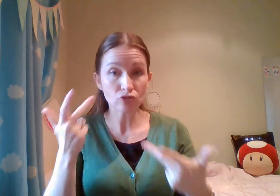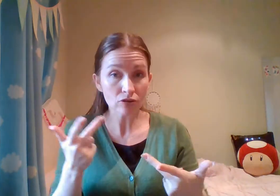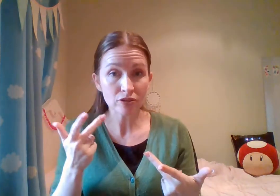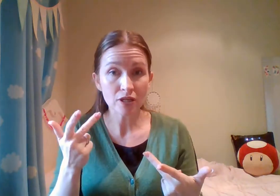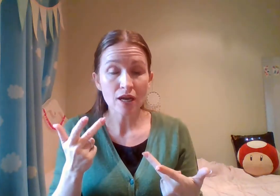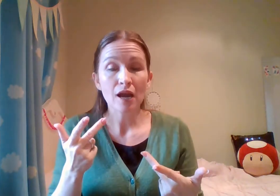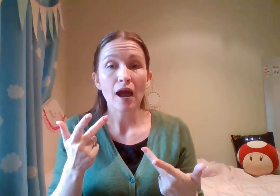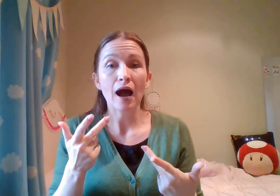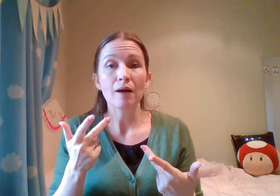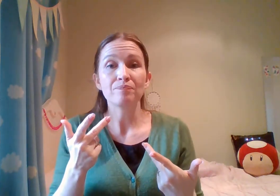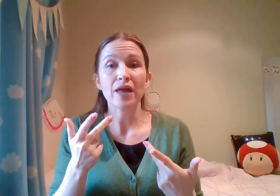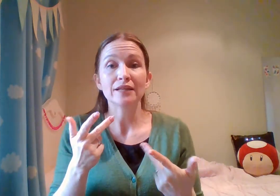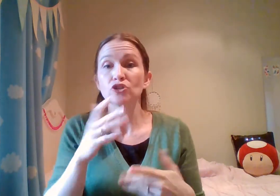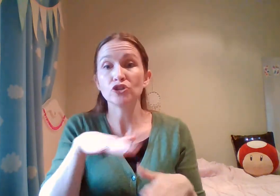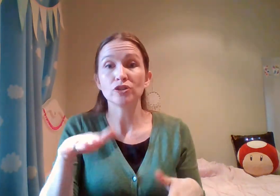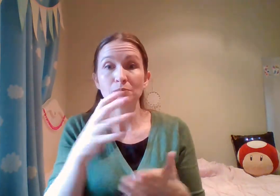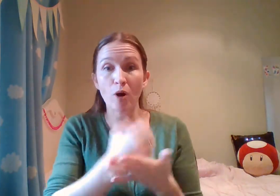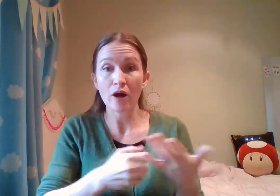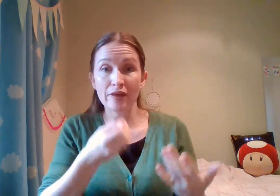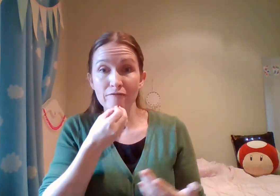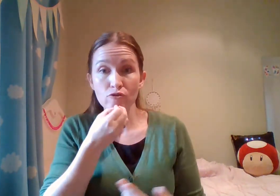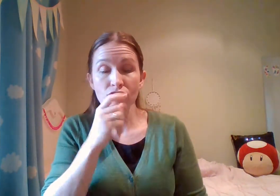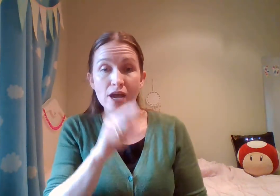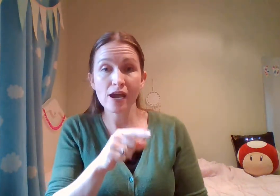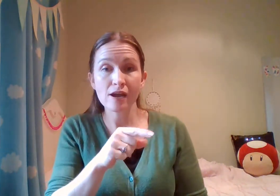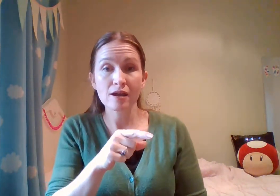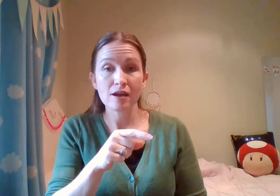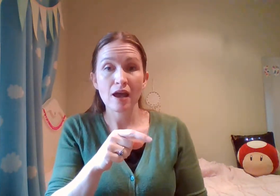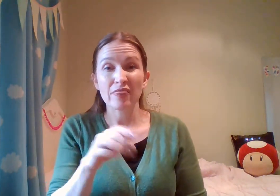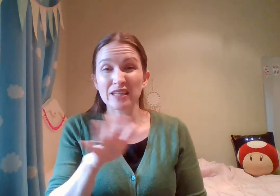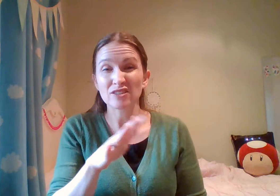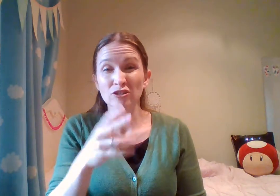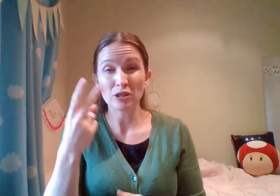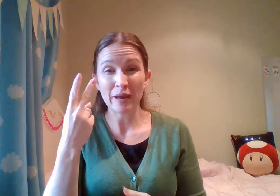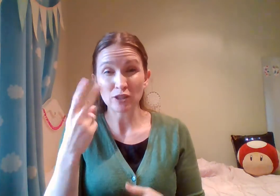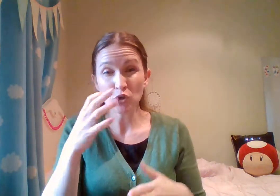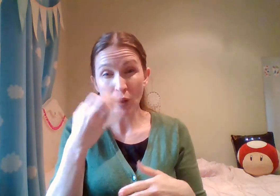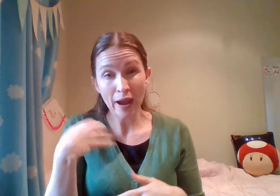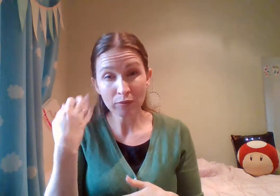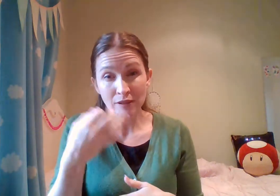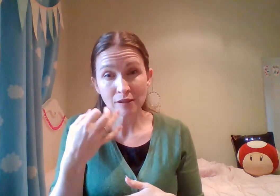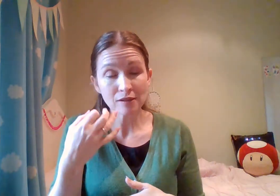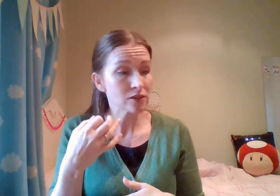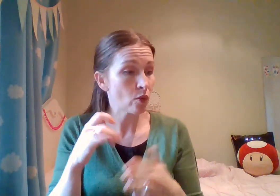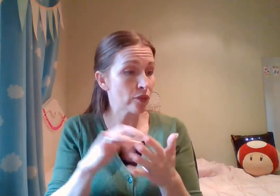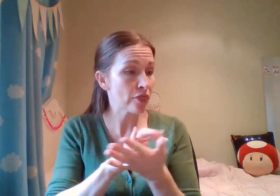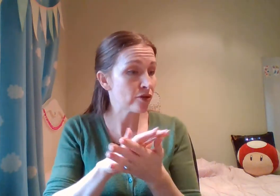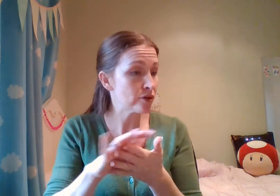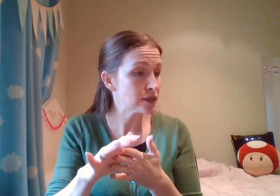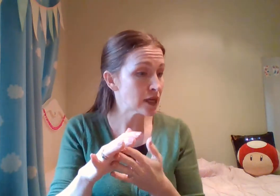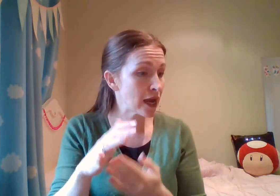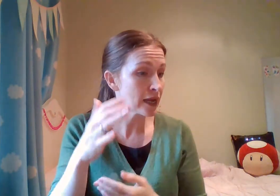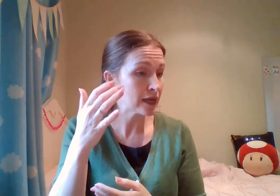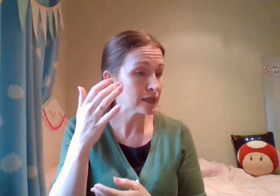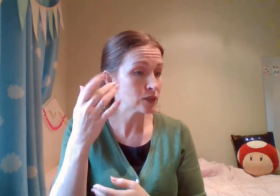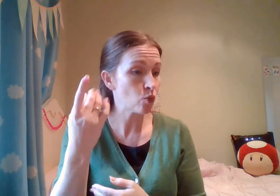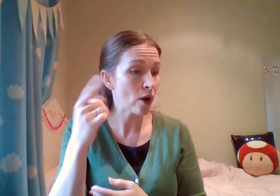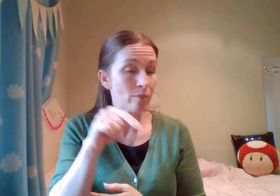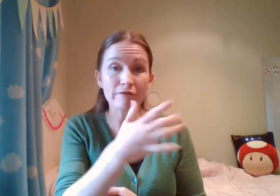restaurant and students buy their food there. And that's usually about 2 hours. So on the Thursday, it's